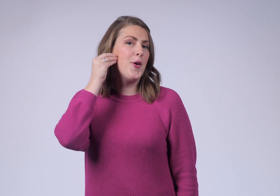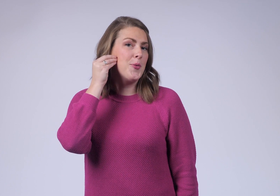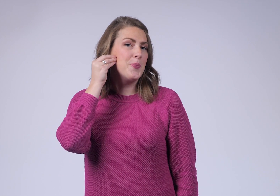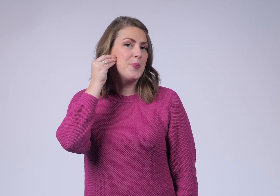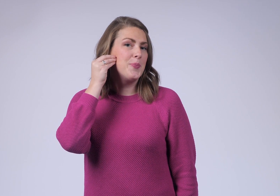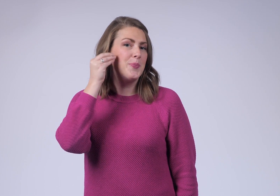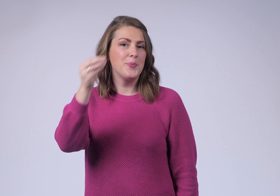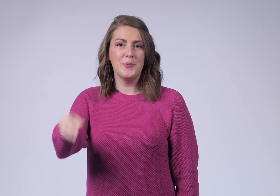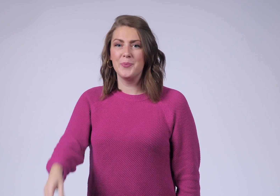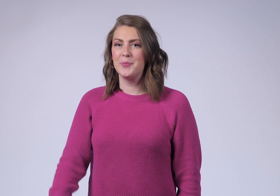Home.